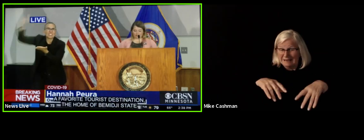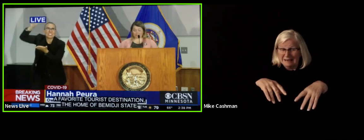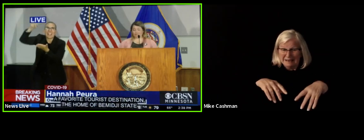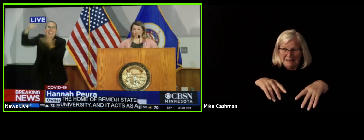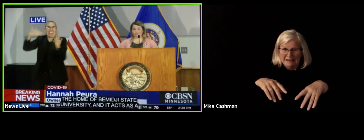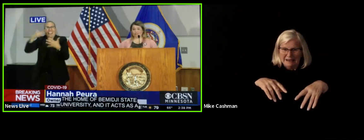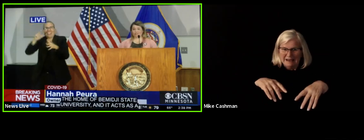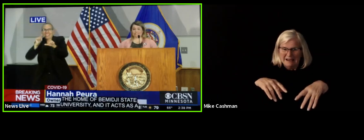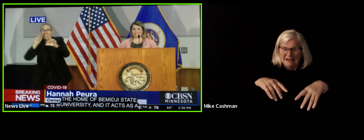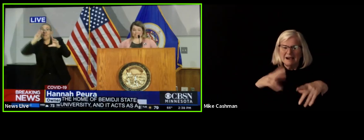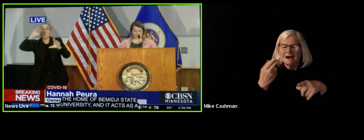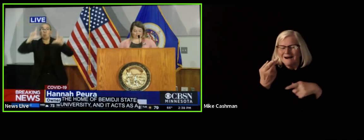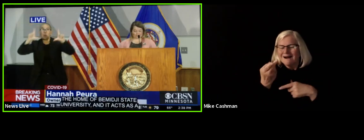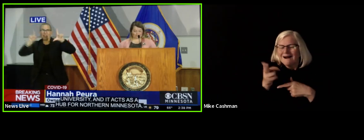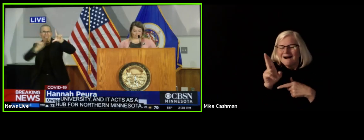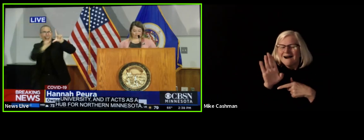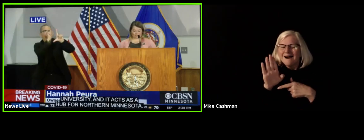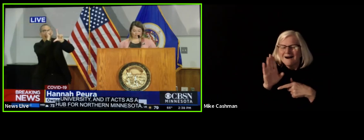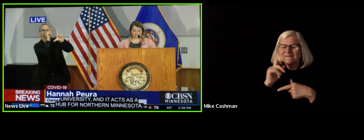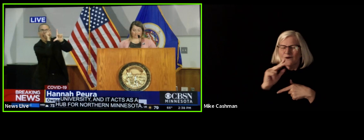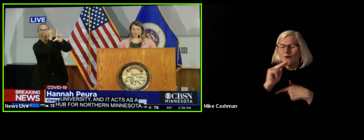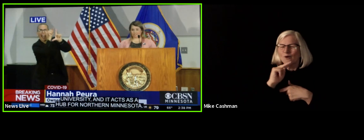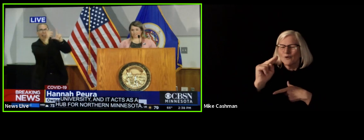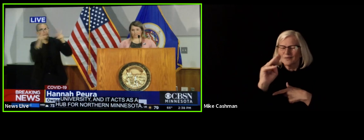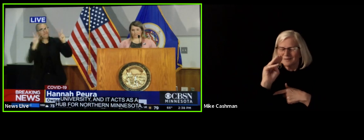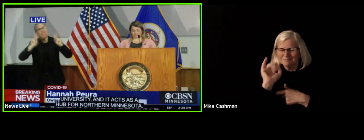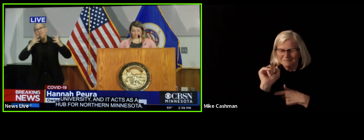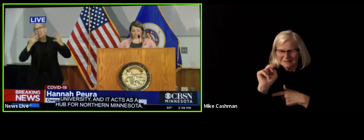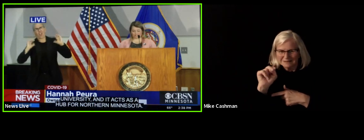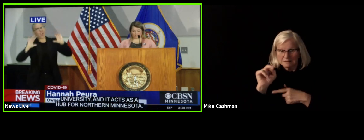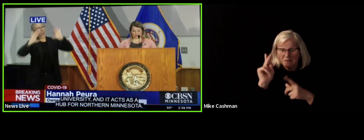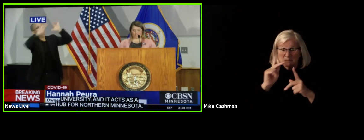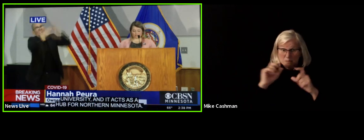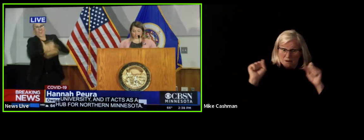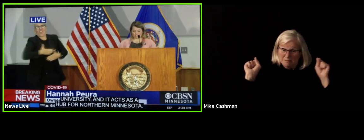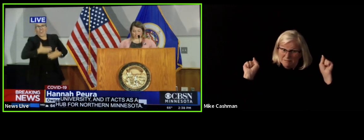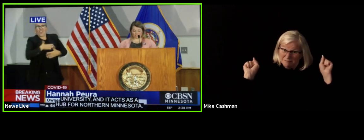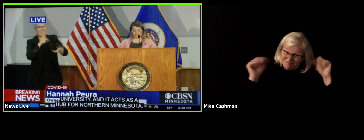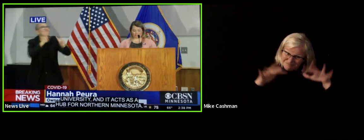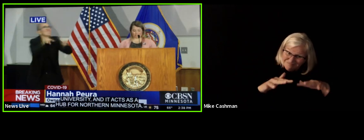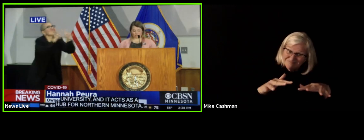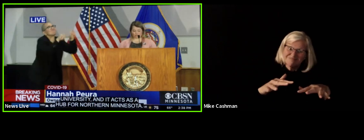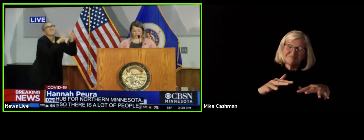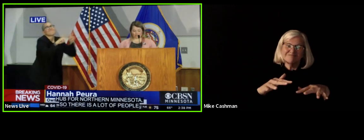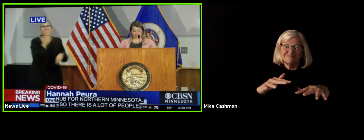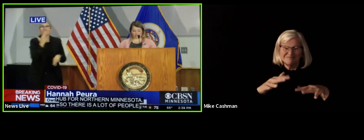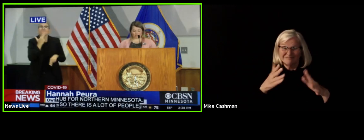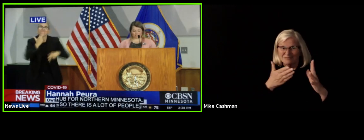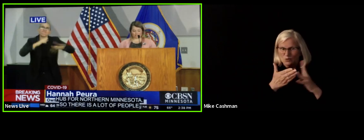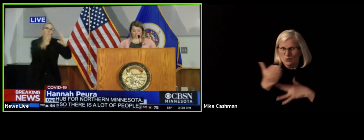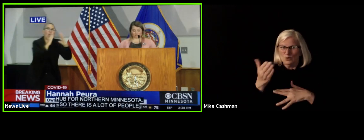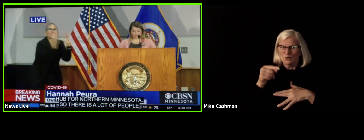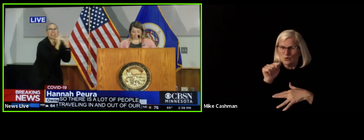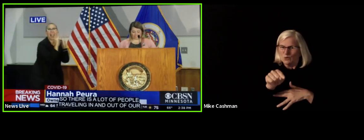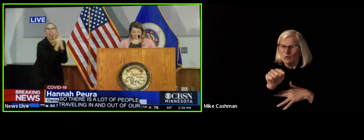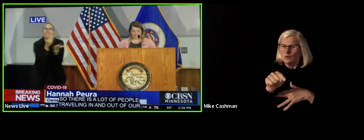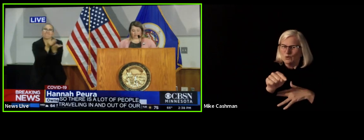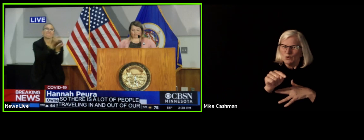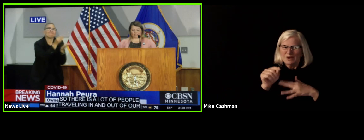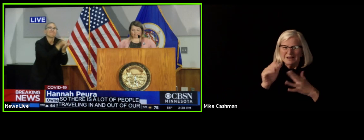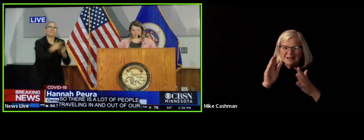lots of people traveling in and out of our community all year long, and as we started to learn more about how the virus